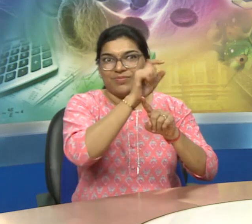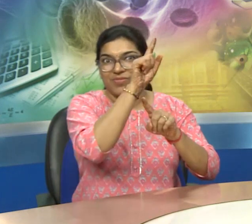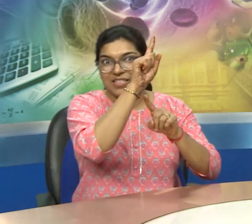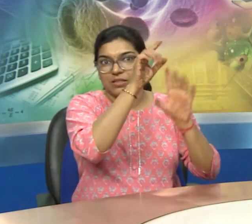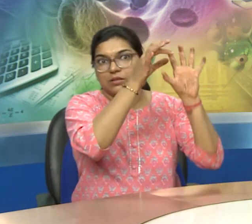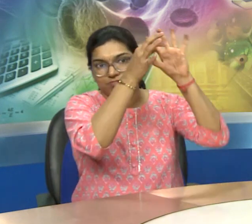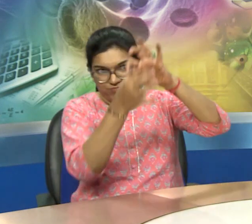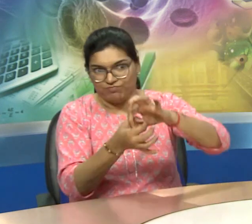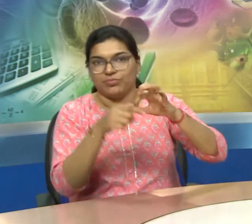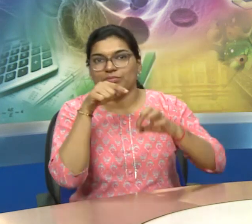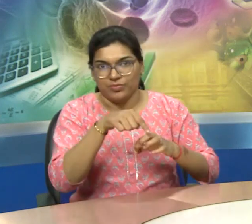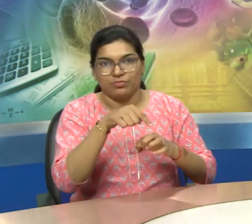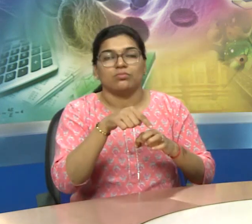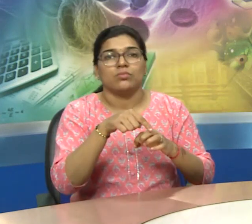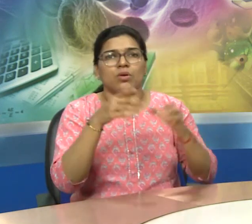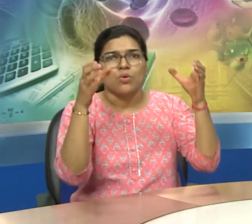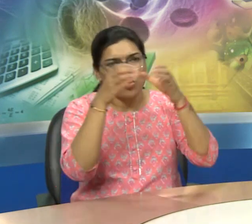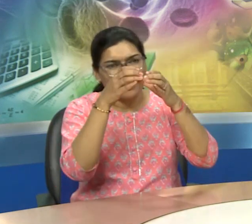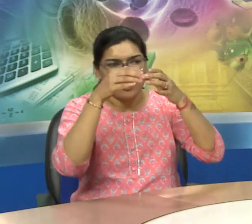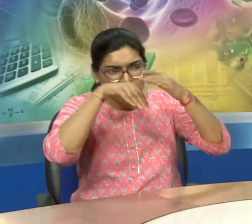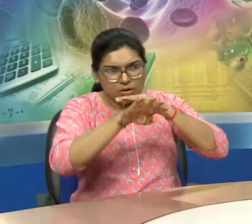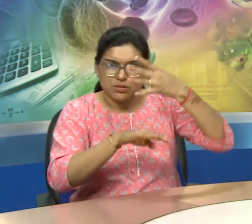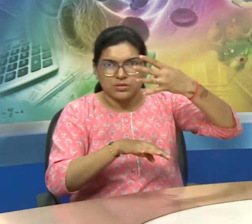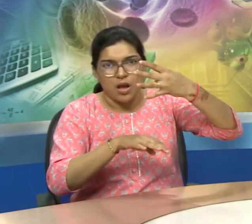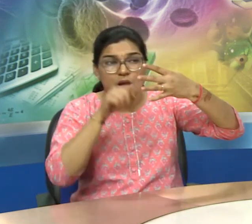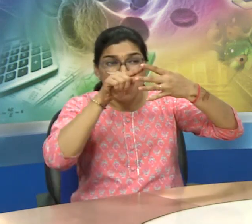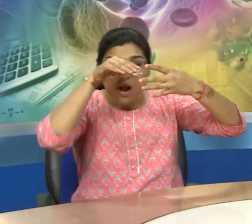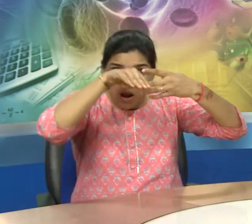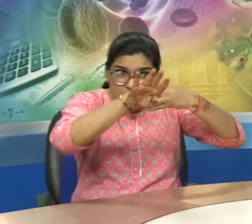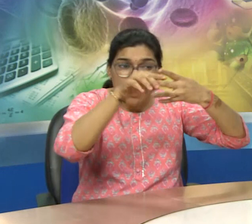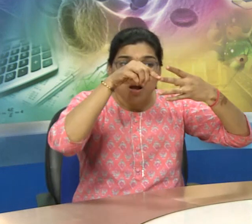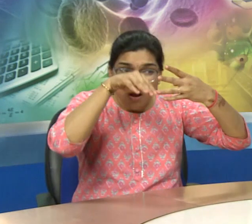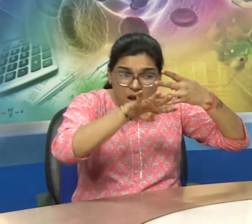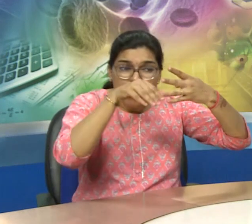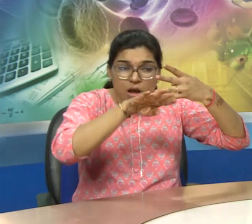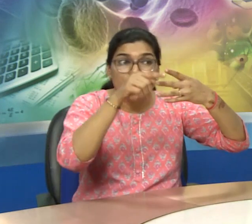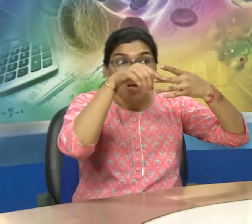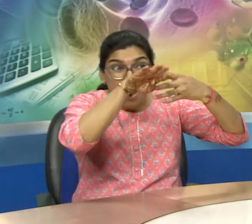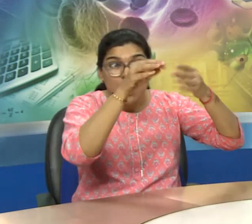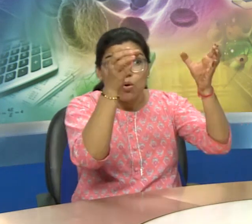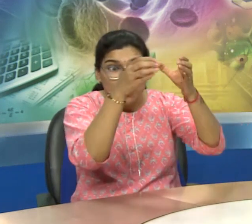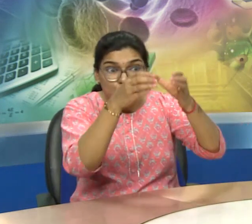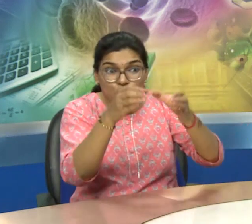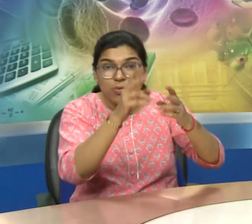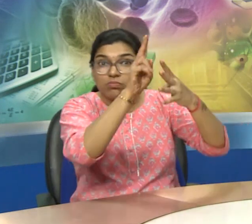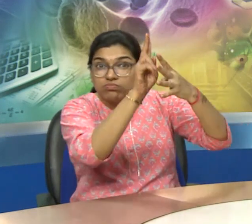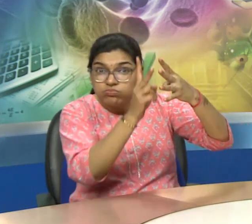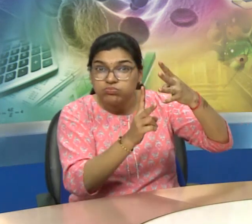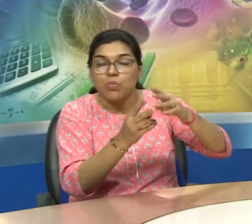continuation of the first objective. Like in the previous objective, we had understood the 4 different types